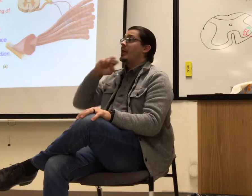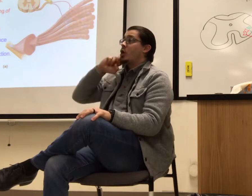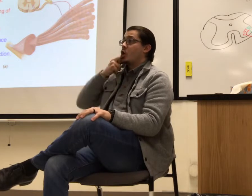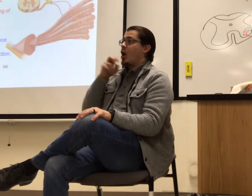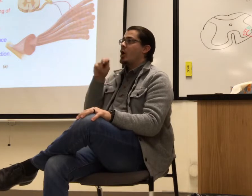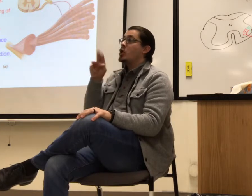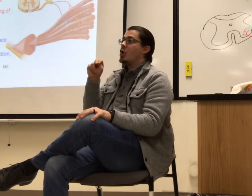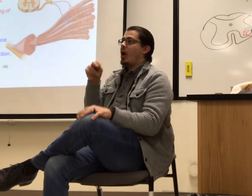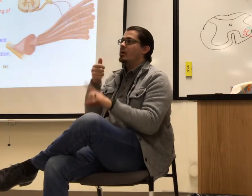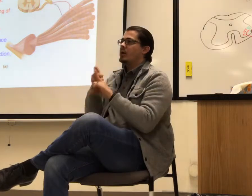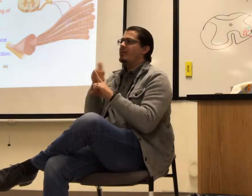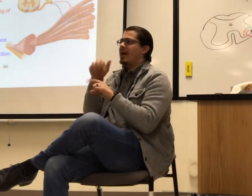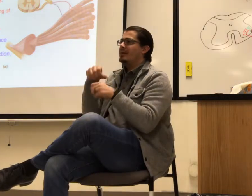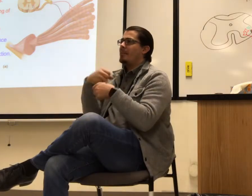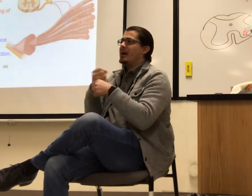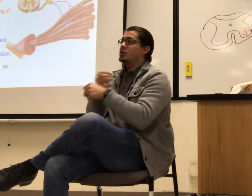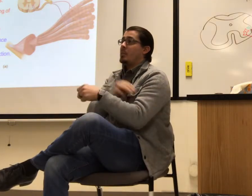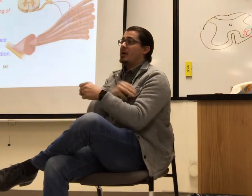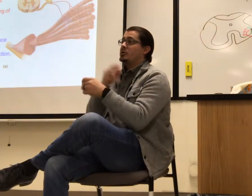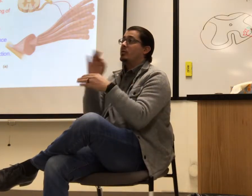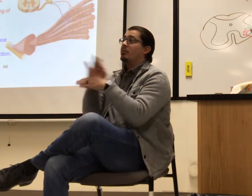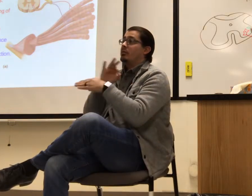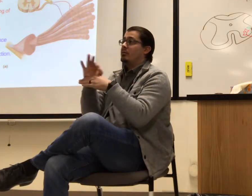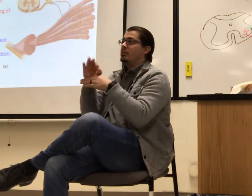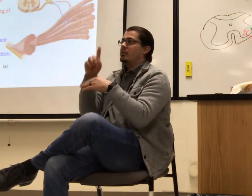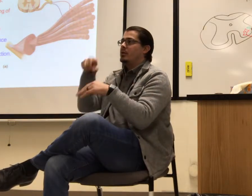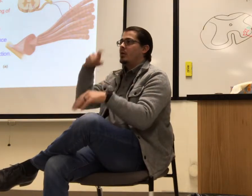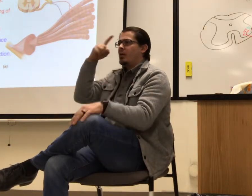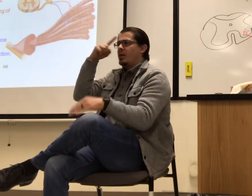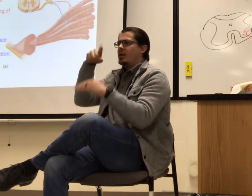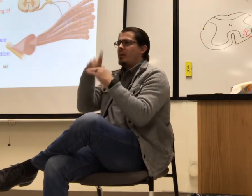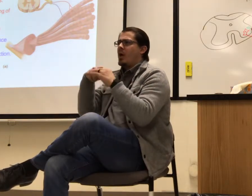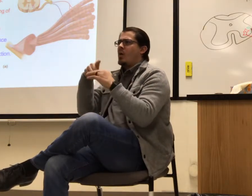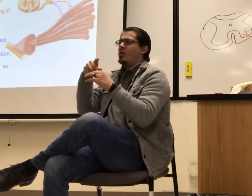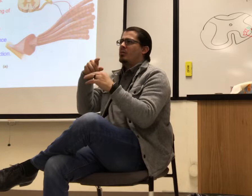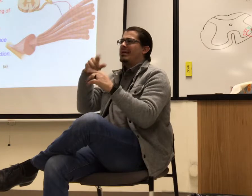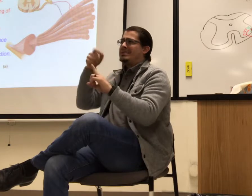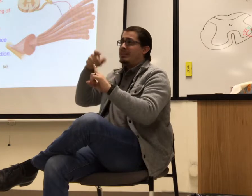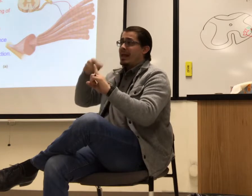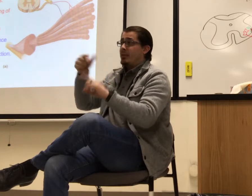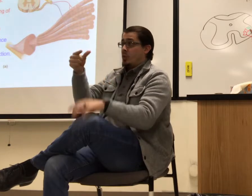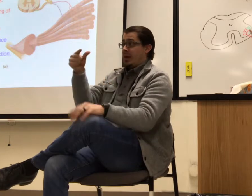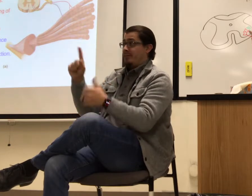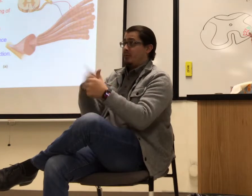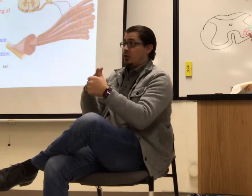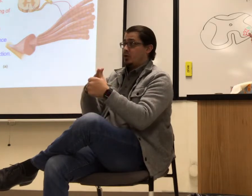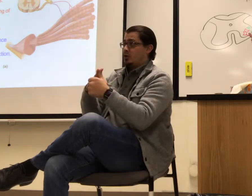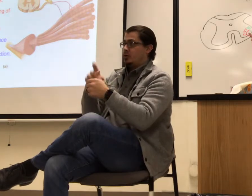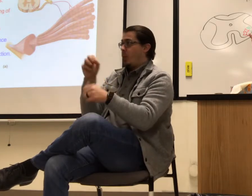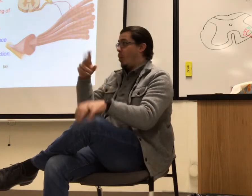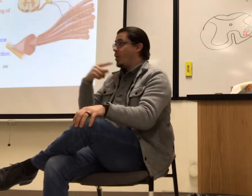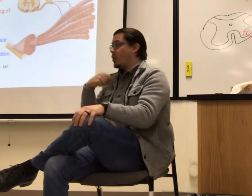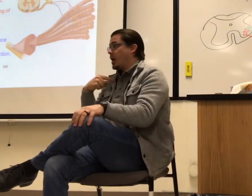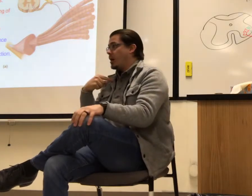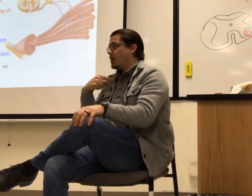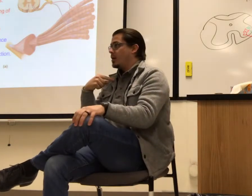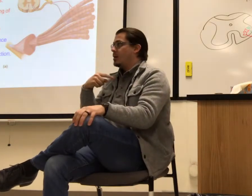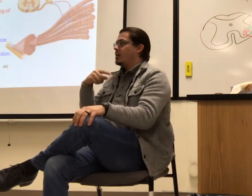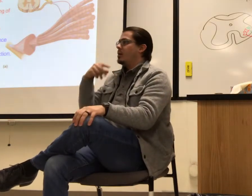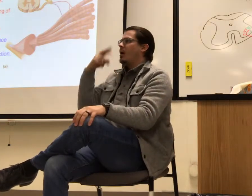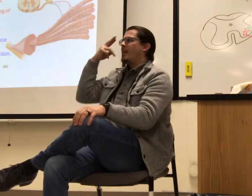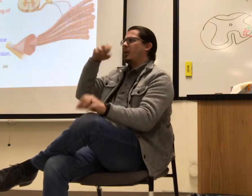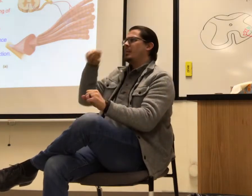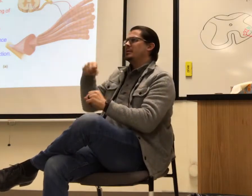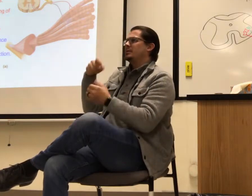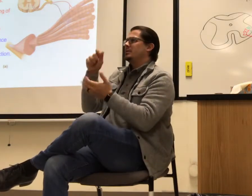neuron that's making your muscles work. So you have to think about stimulating the green cell or the red cell. Now, on purpose, I